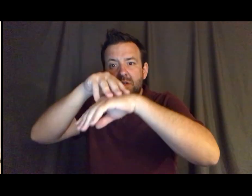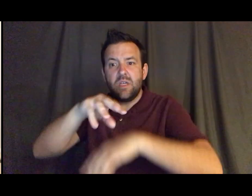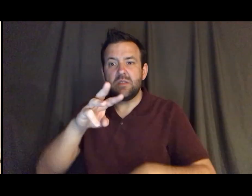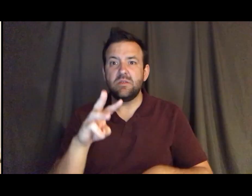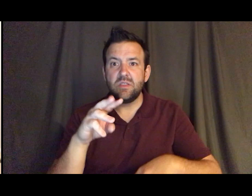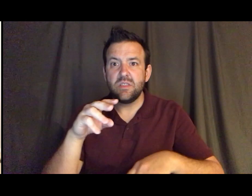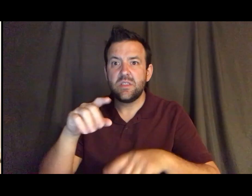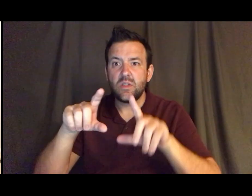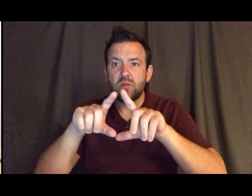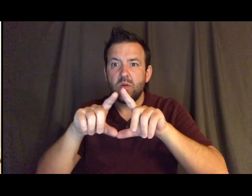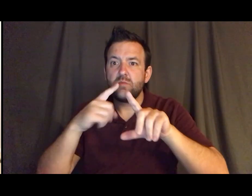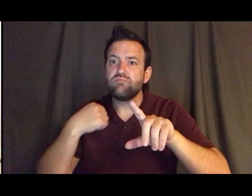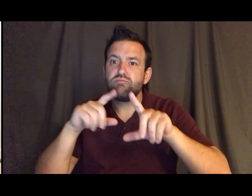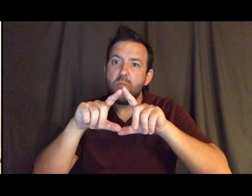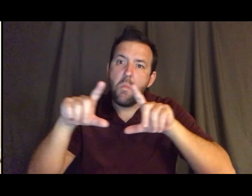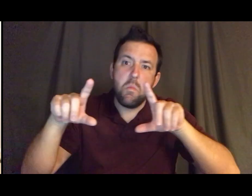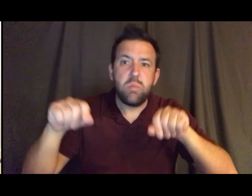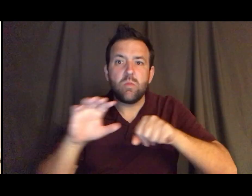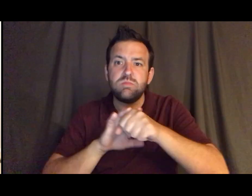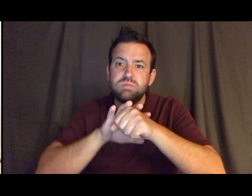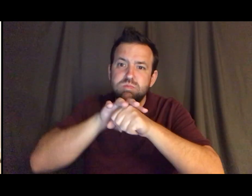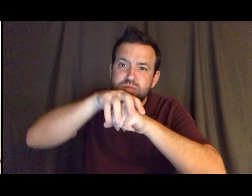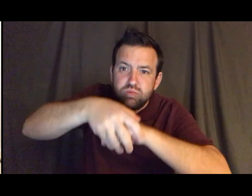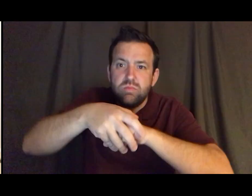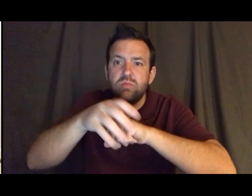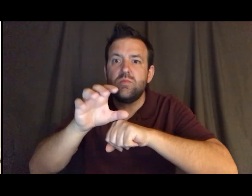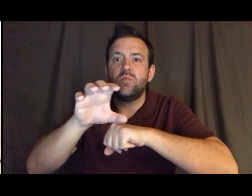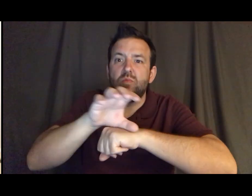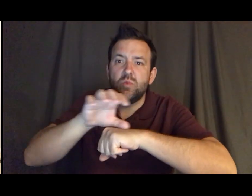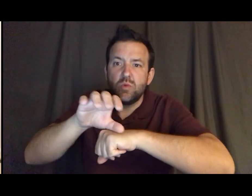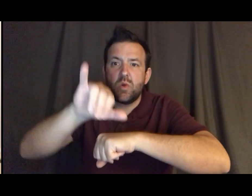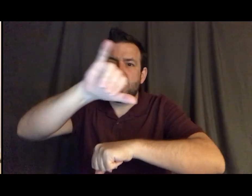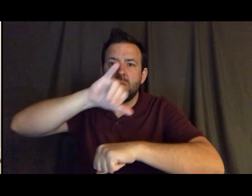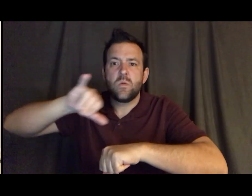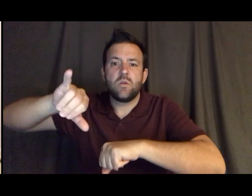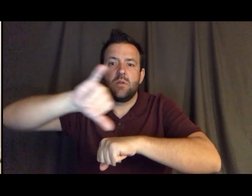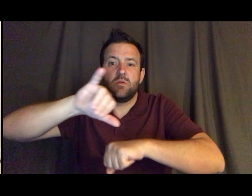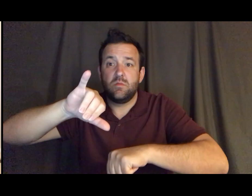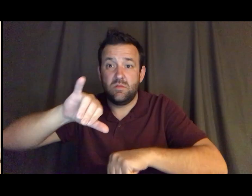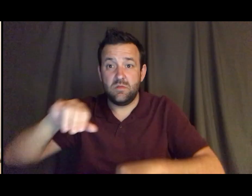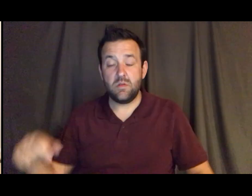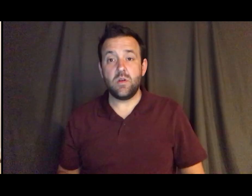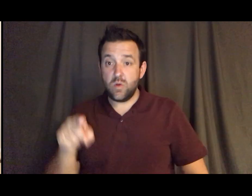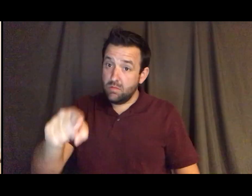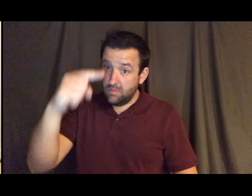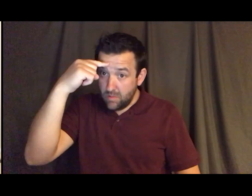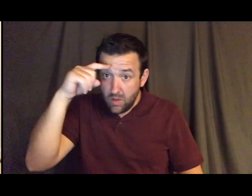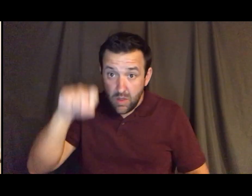Do you think you could eat all that food? I don't think I could eat all that food. I don't think I would want to eat that.